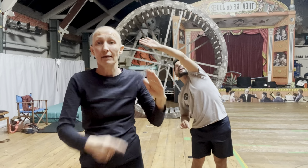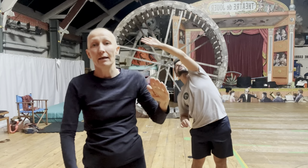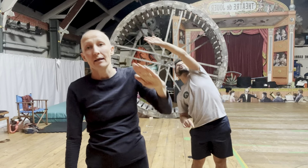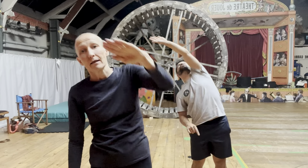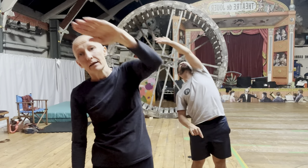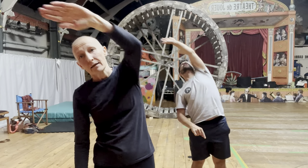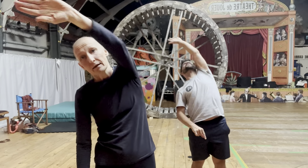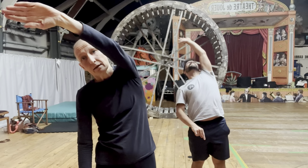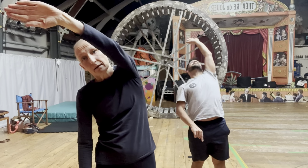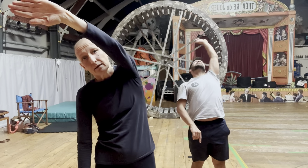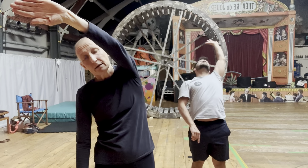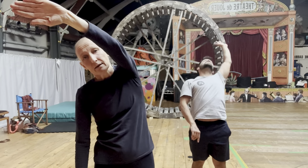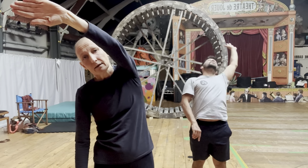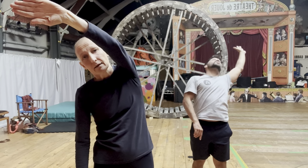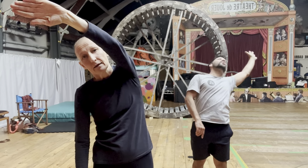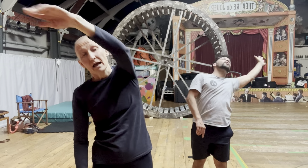try to create a big circle